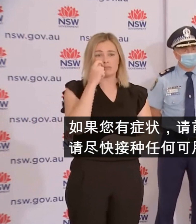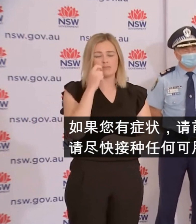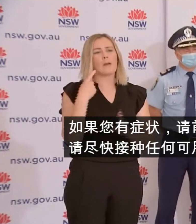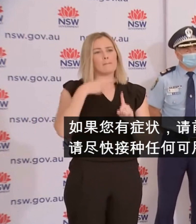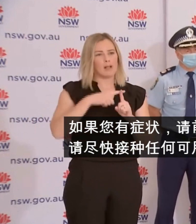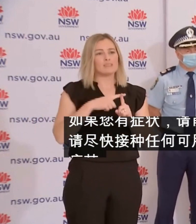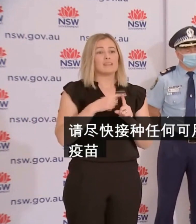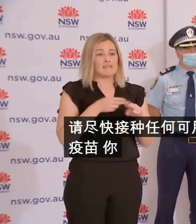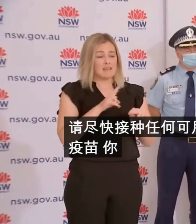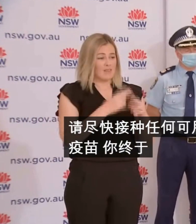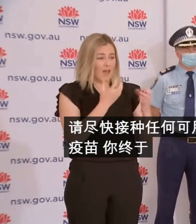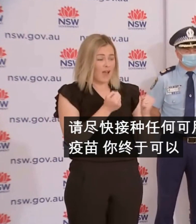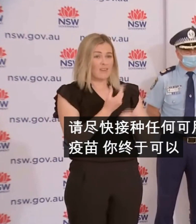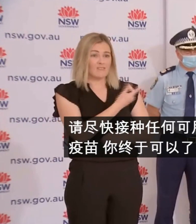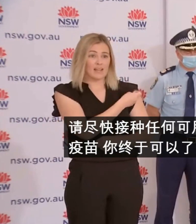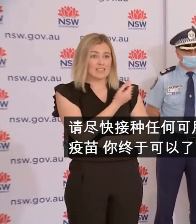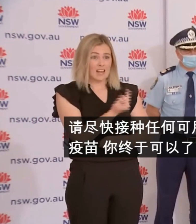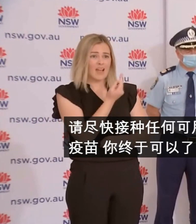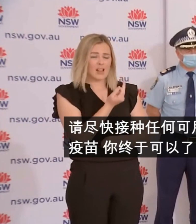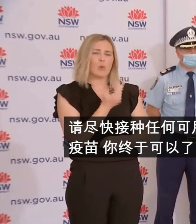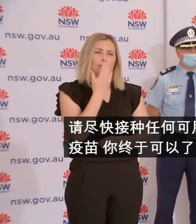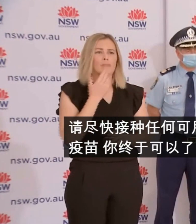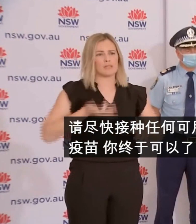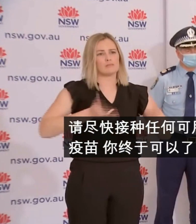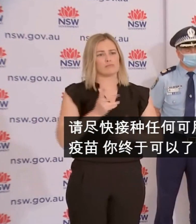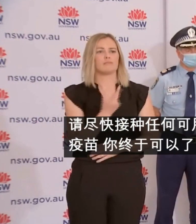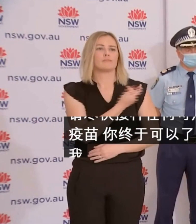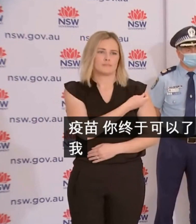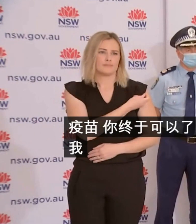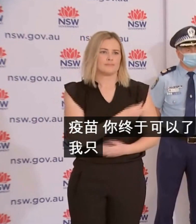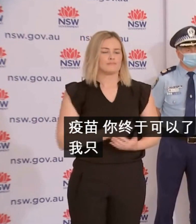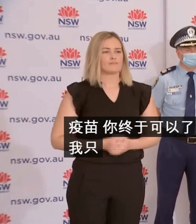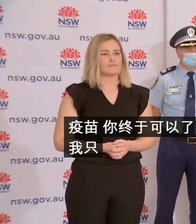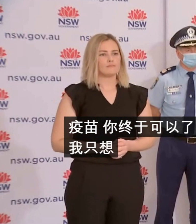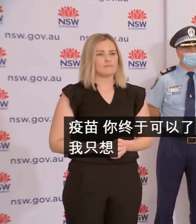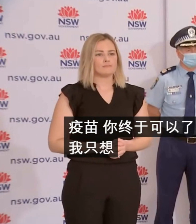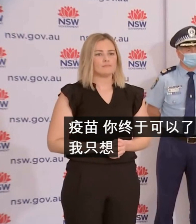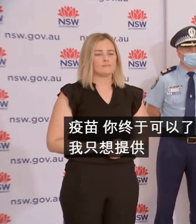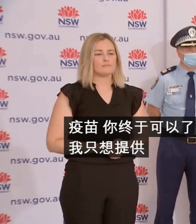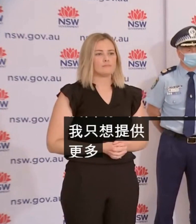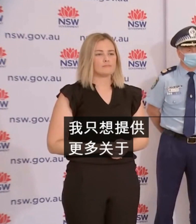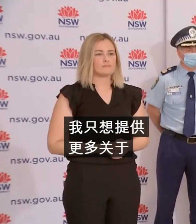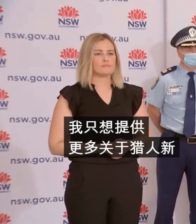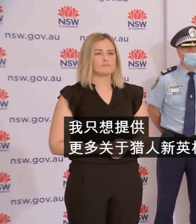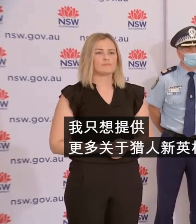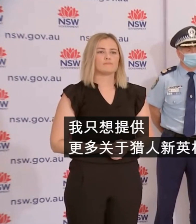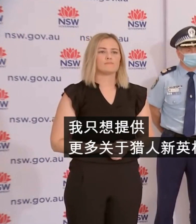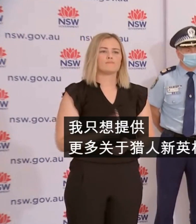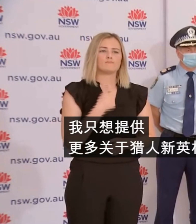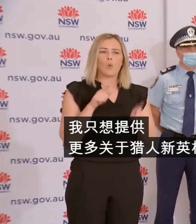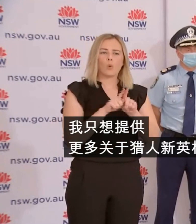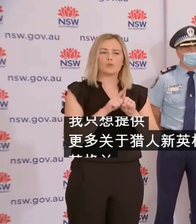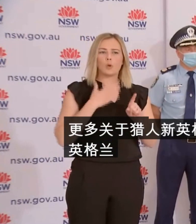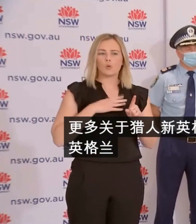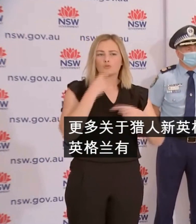vaccinated with any available vaccine as soon as you can. Finally, I'd just like to provide a bit more detail around the